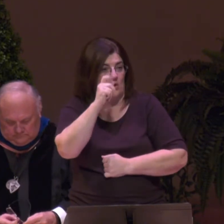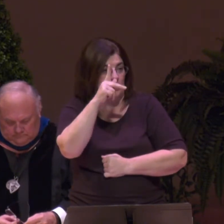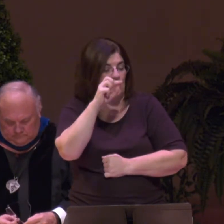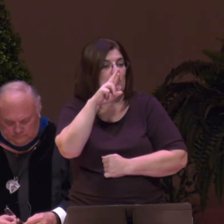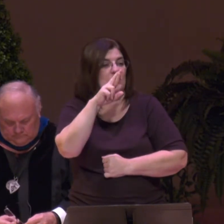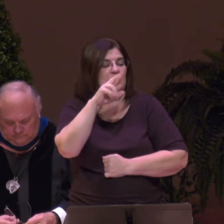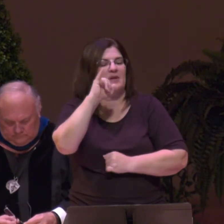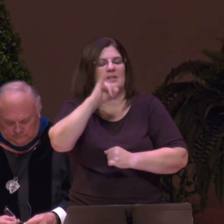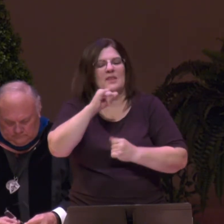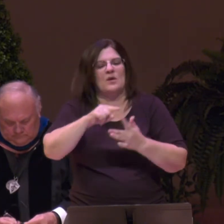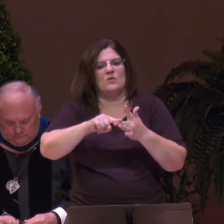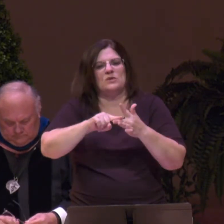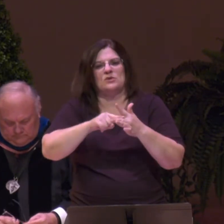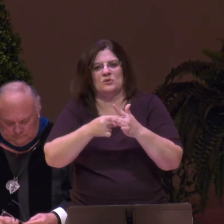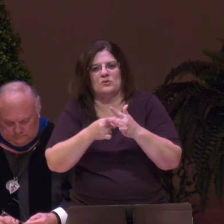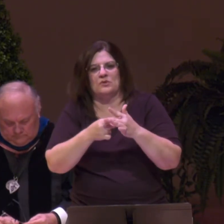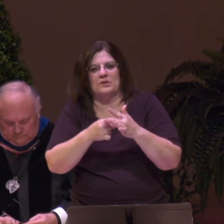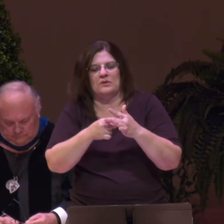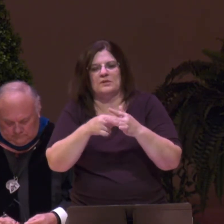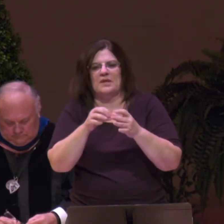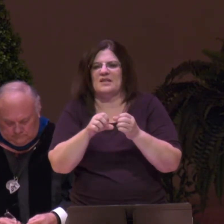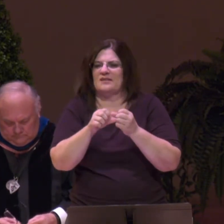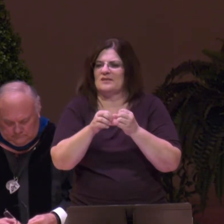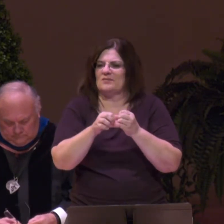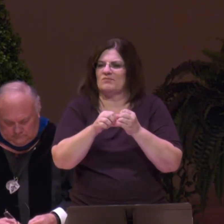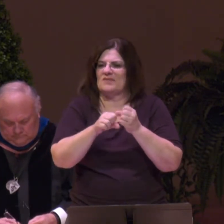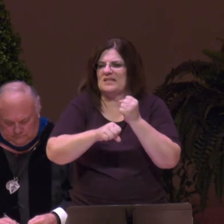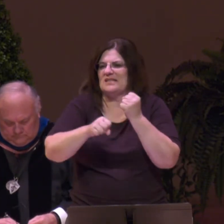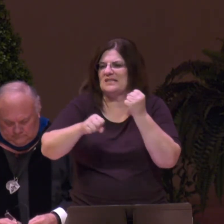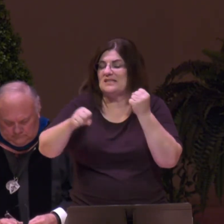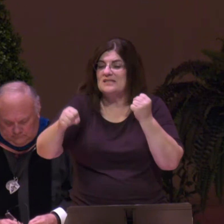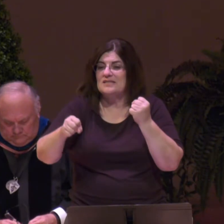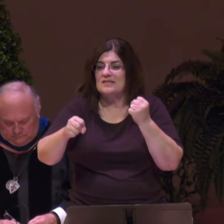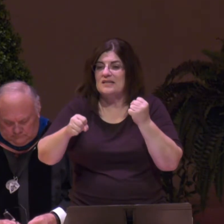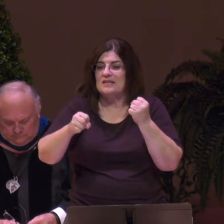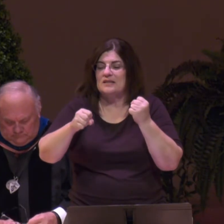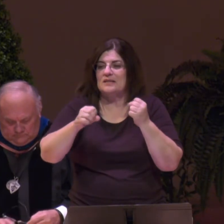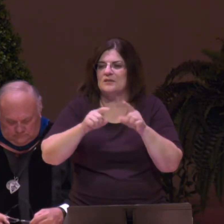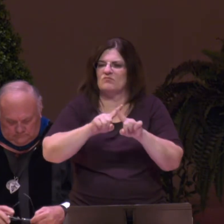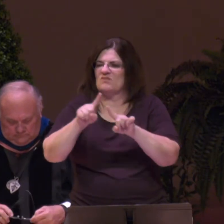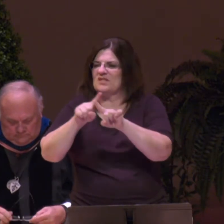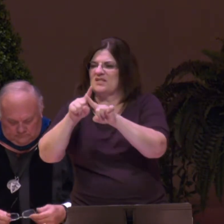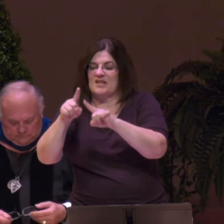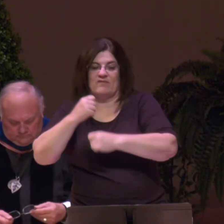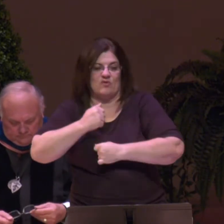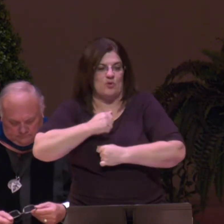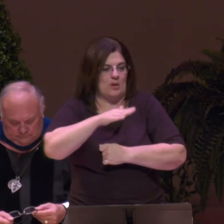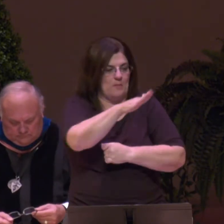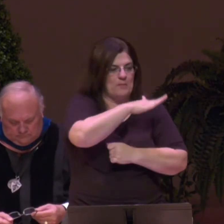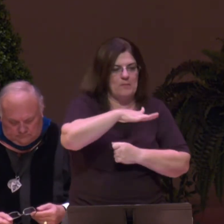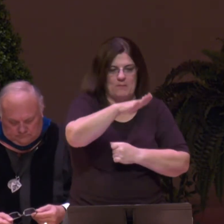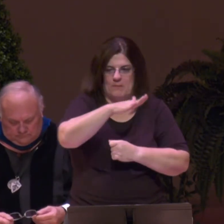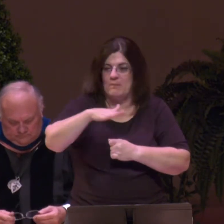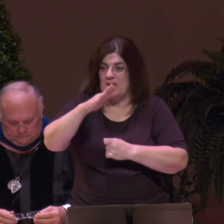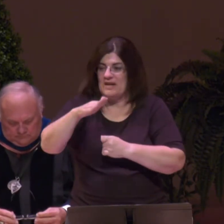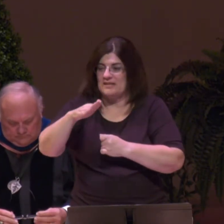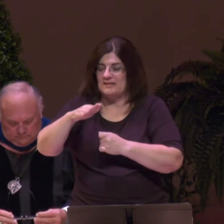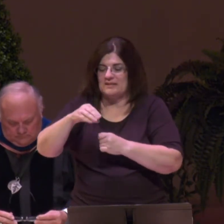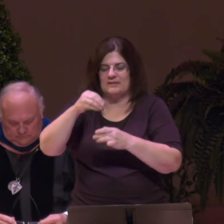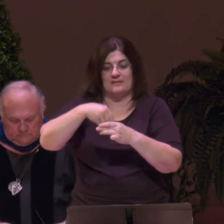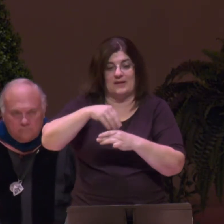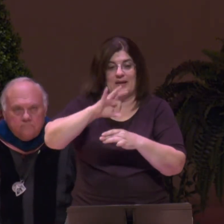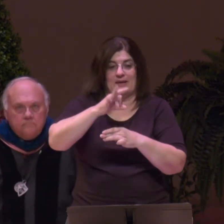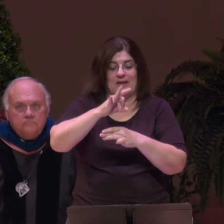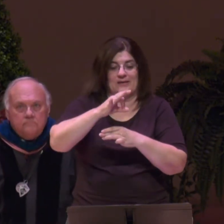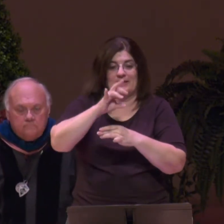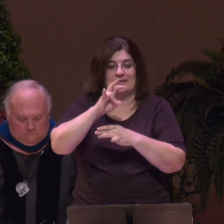earnest. It extended to Maxwell Air Force Base in later years and then to Fort Benning in 1974. We